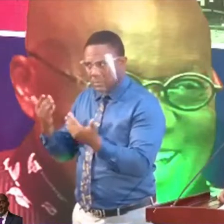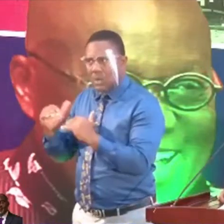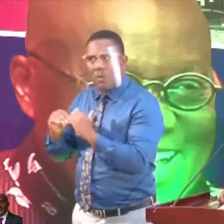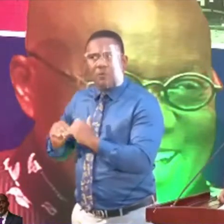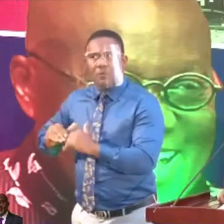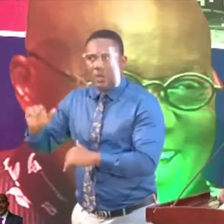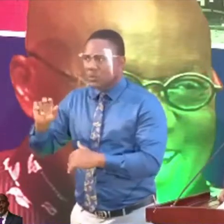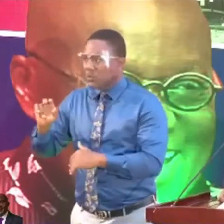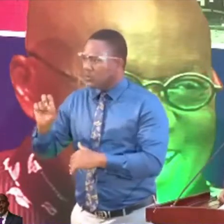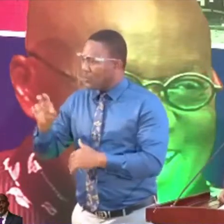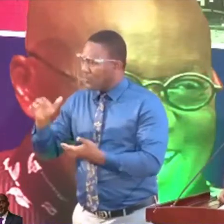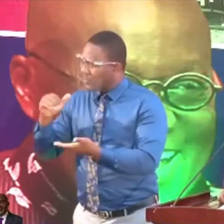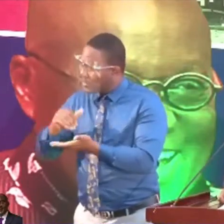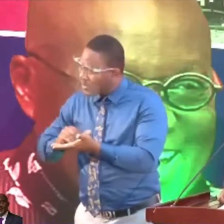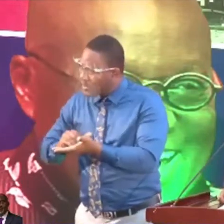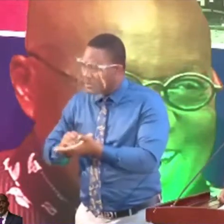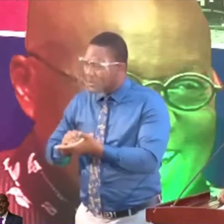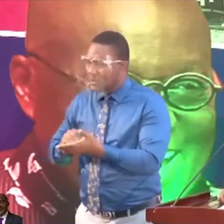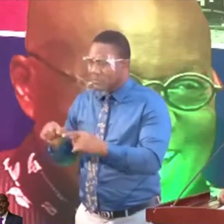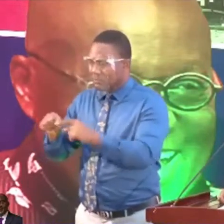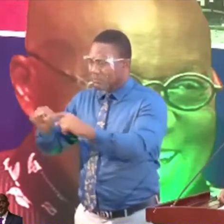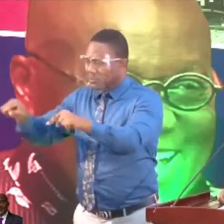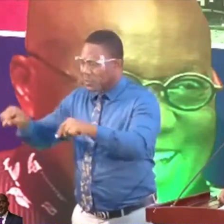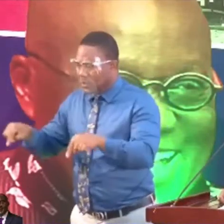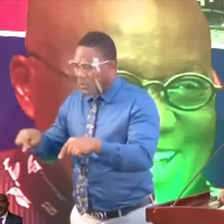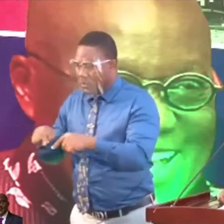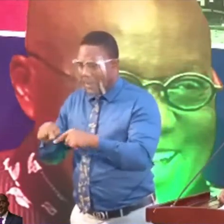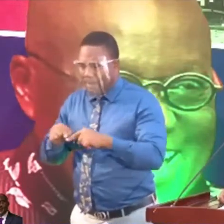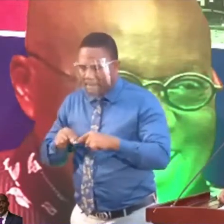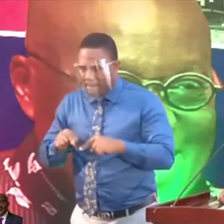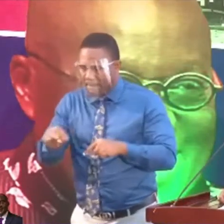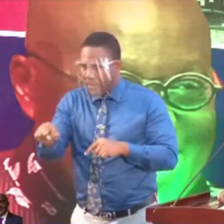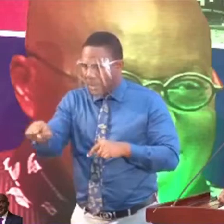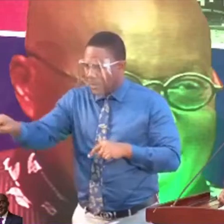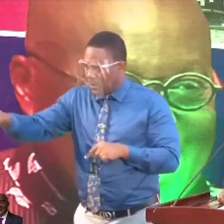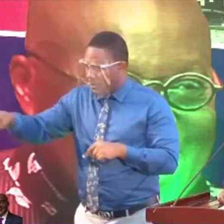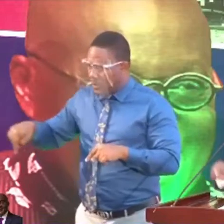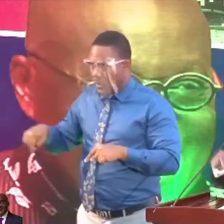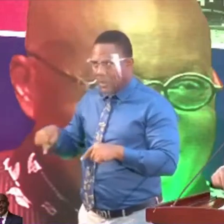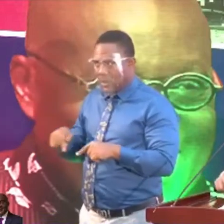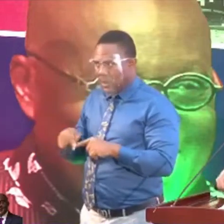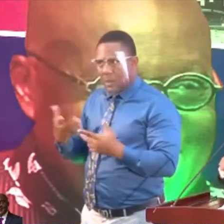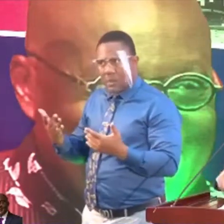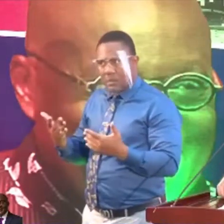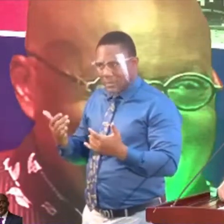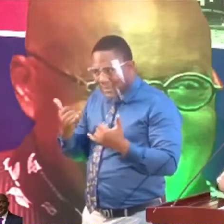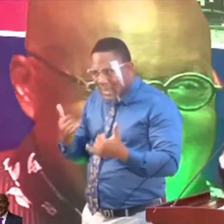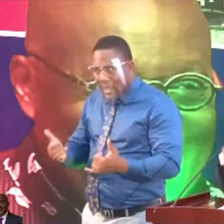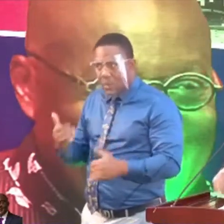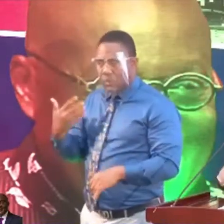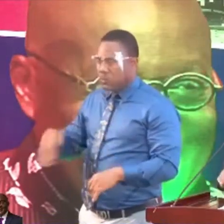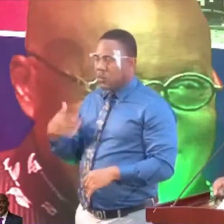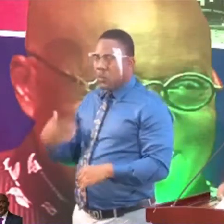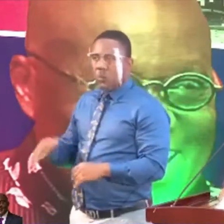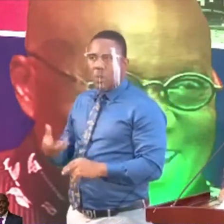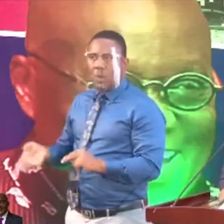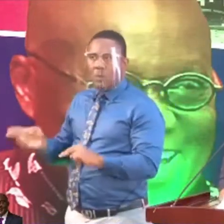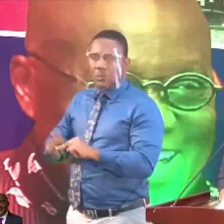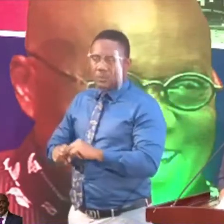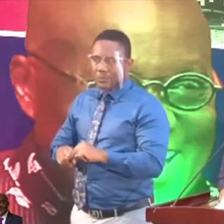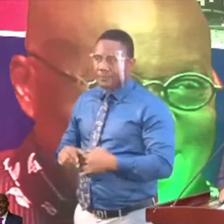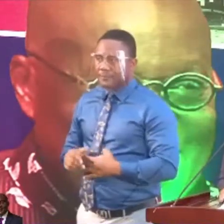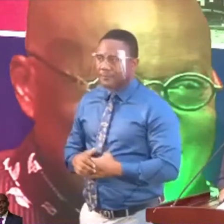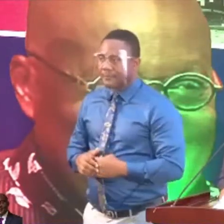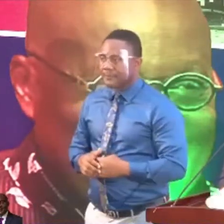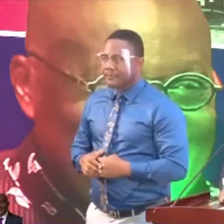12,000 hectares, which is almost equal to the total public irrigable land currently available in Ghana.